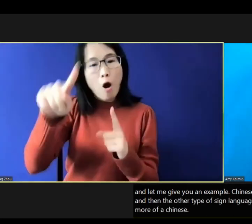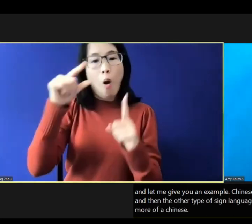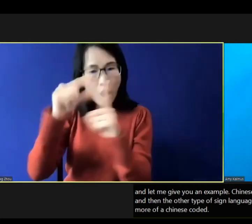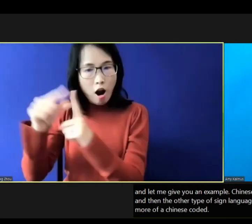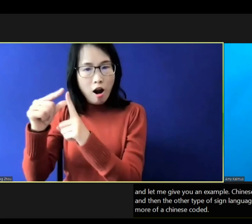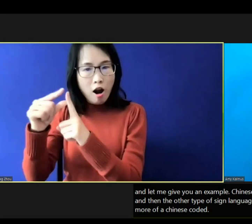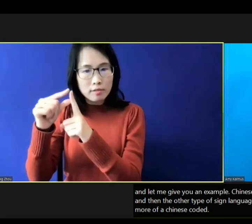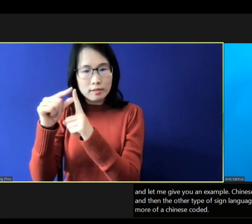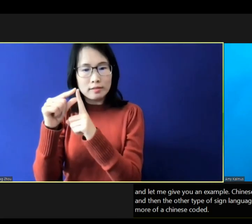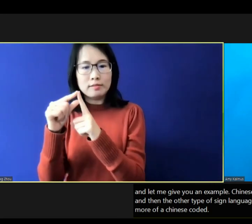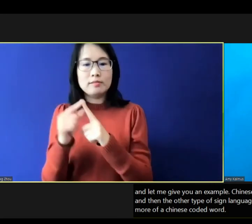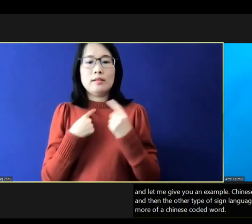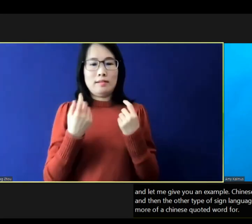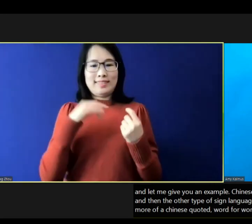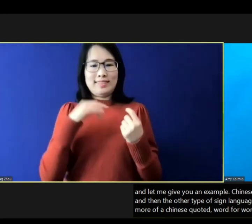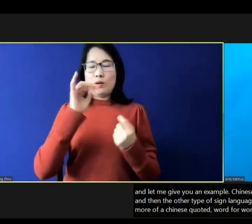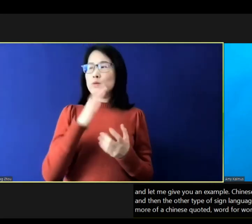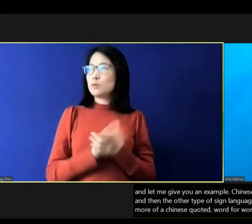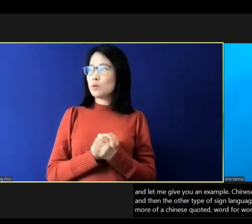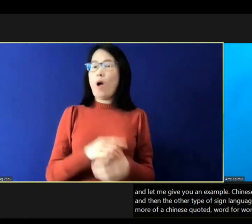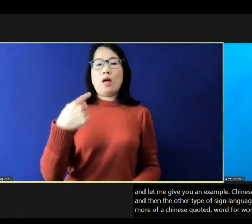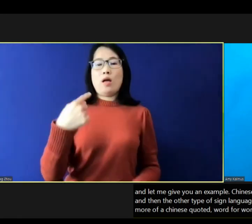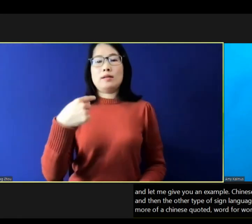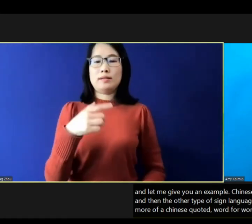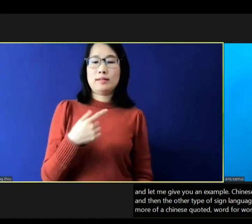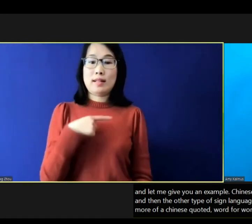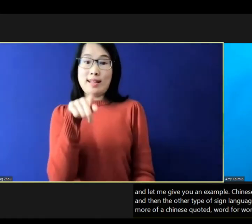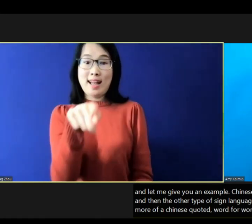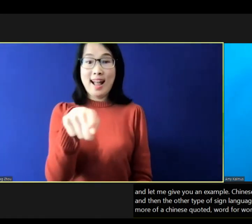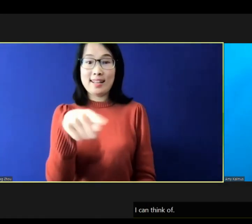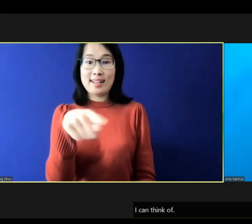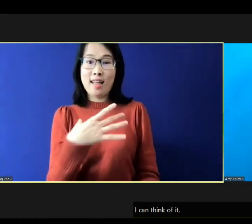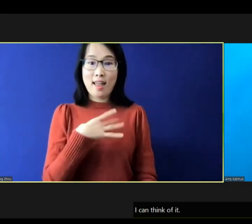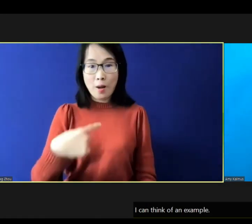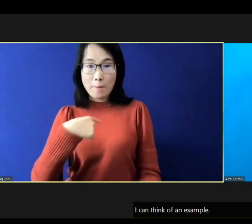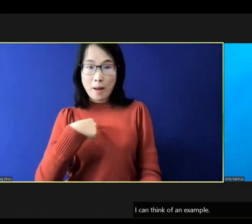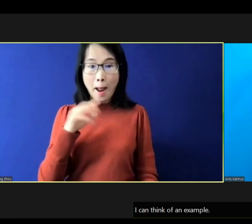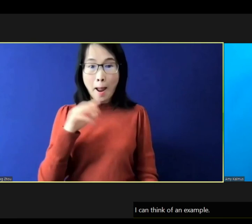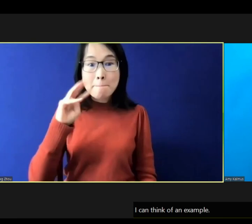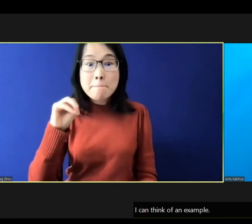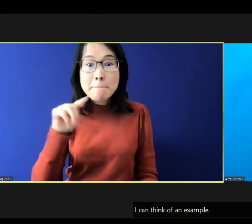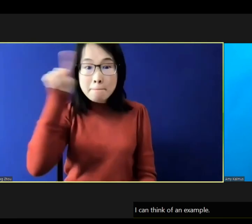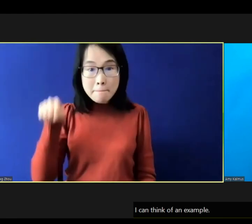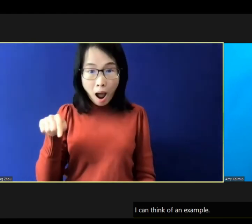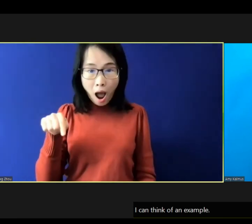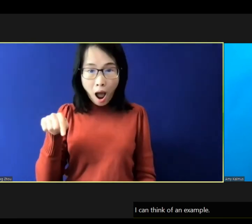coded word for word. Let me think if I can think of an example.